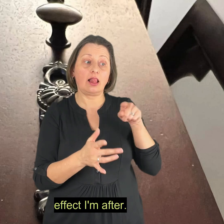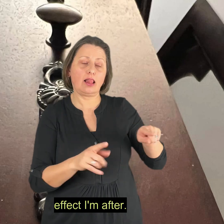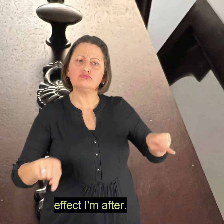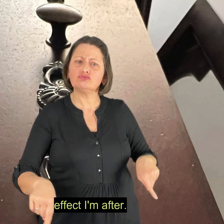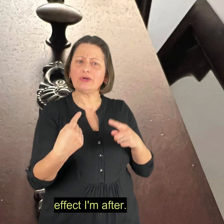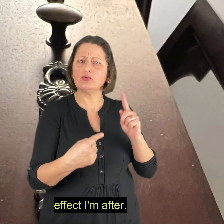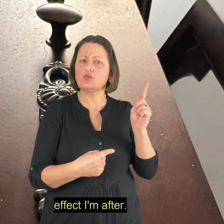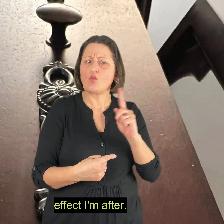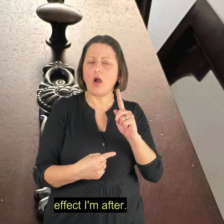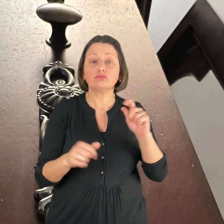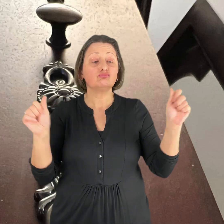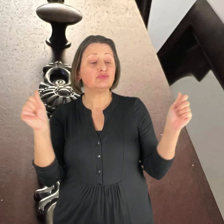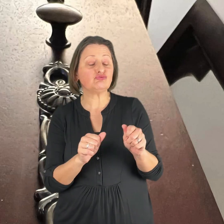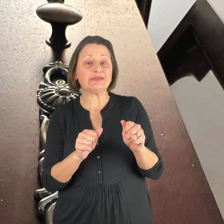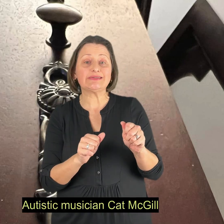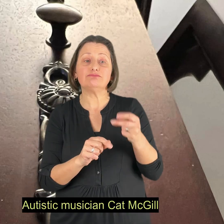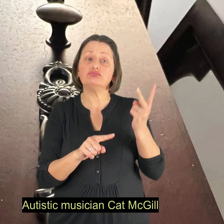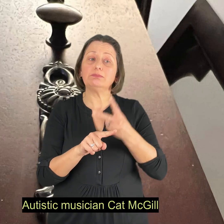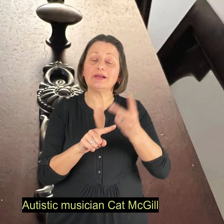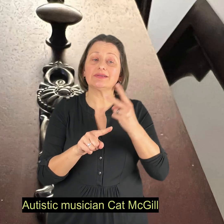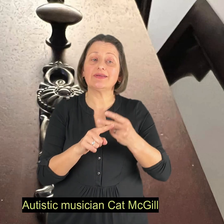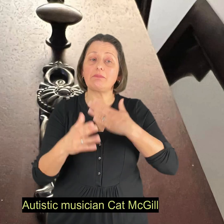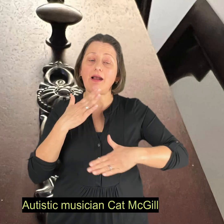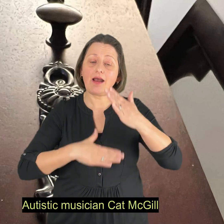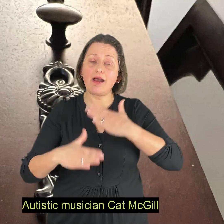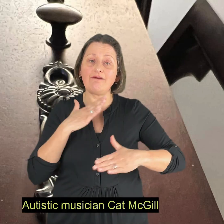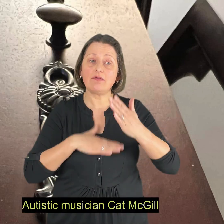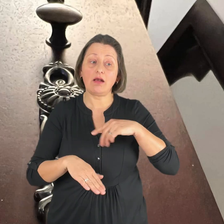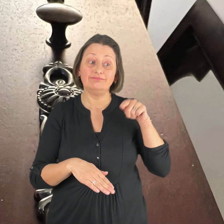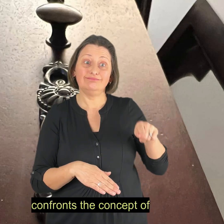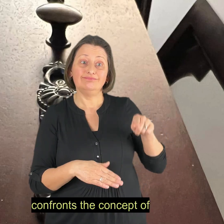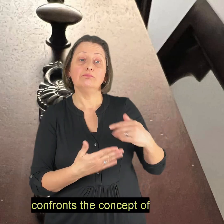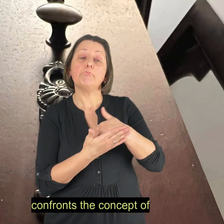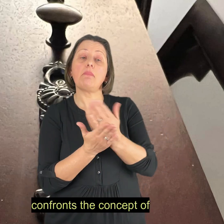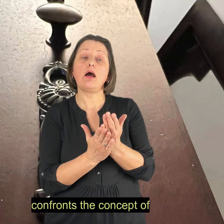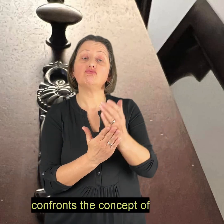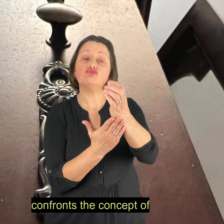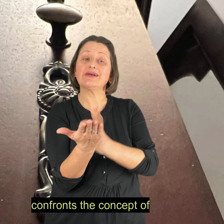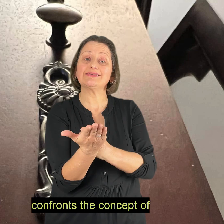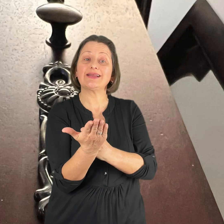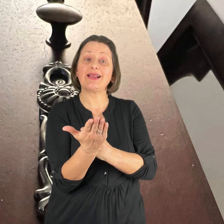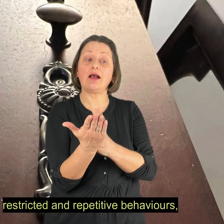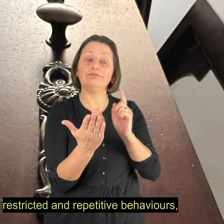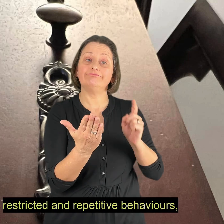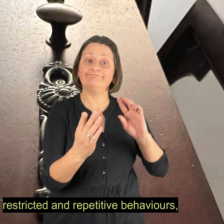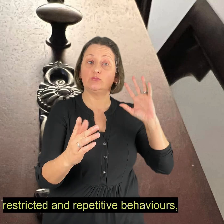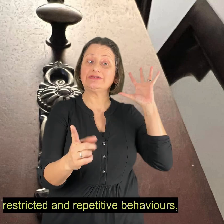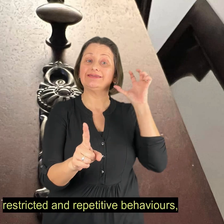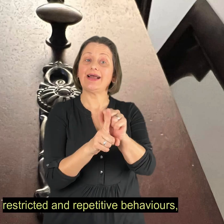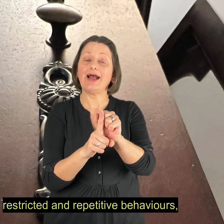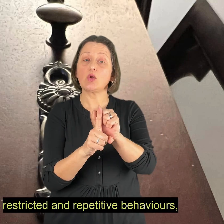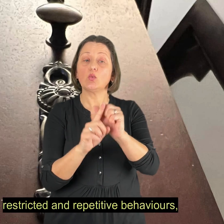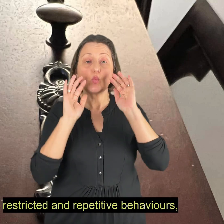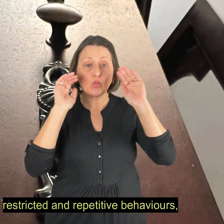the effect I'm after." Autistic musician Kat McGill confronts the concept of restricted